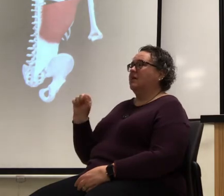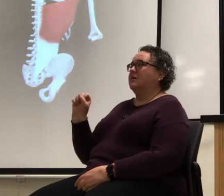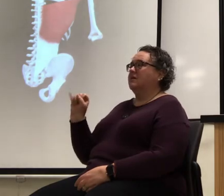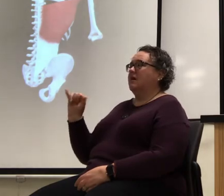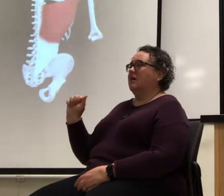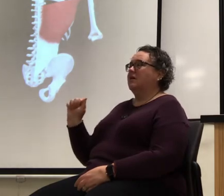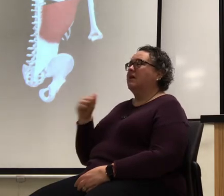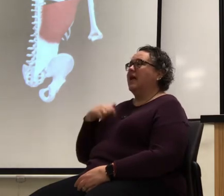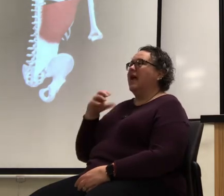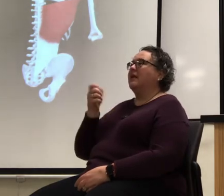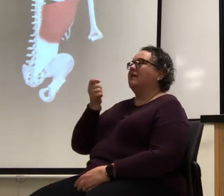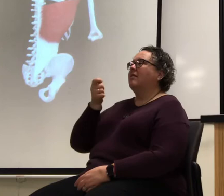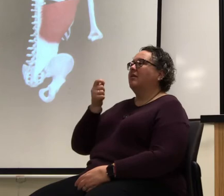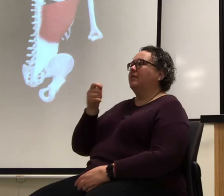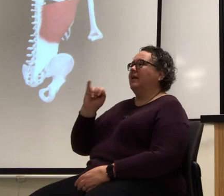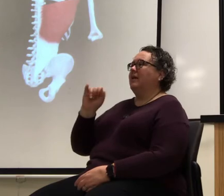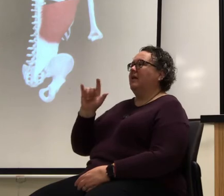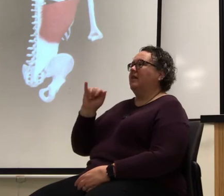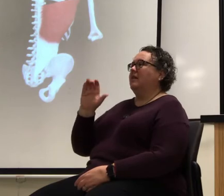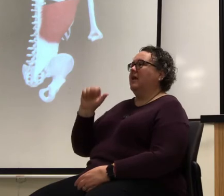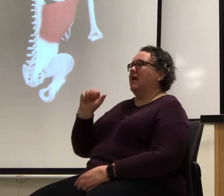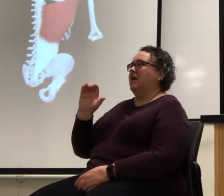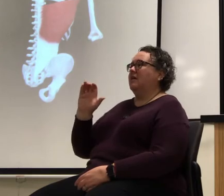Bit of the iliac crest.